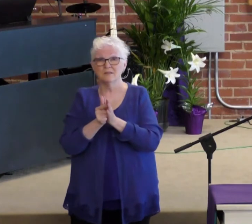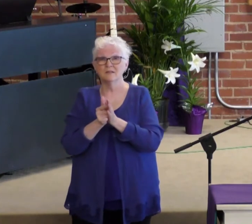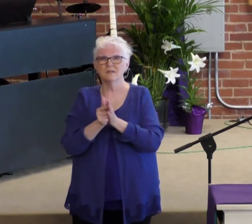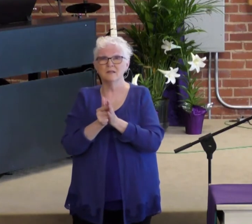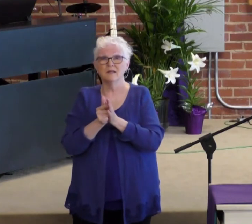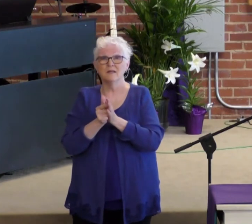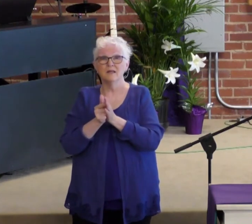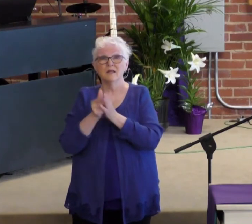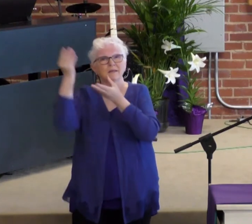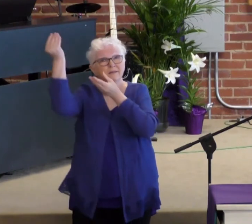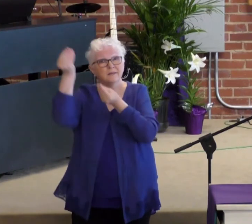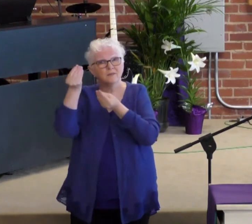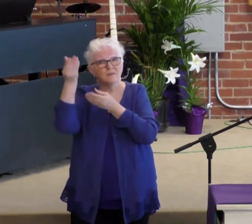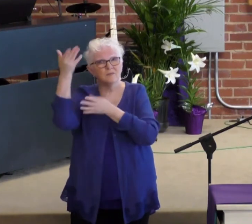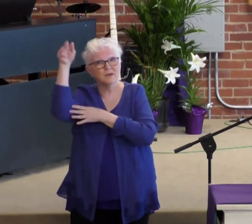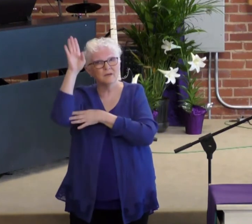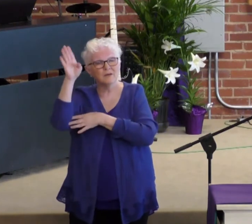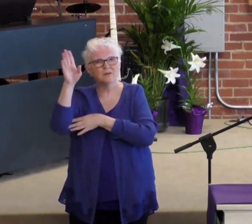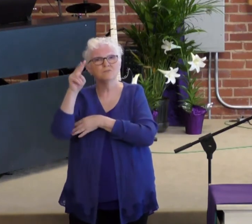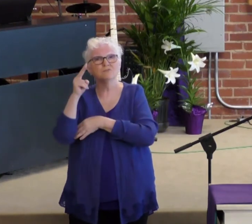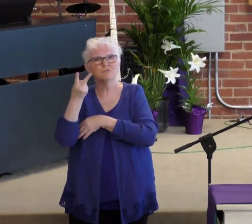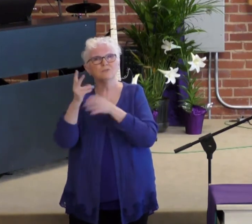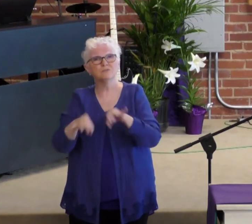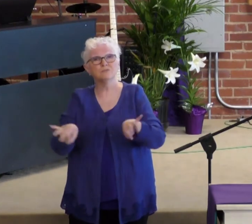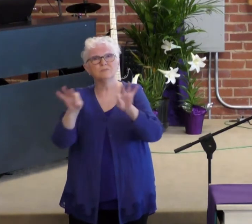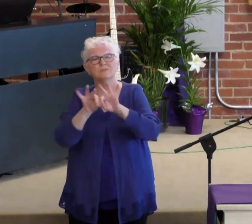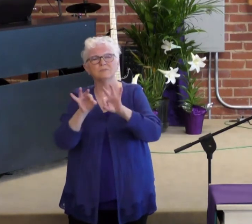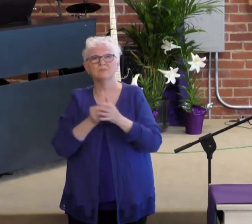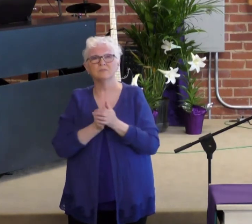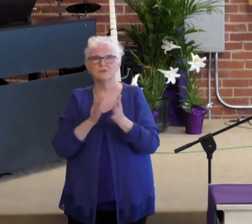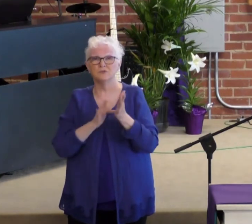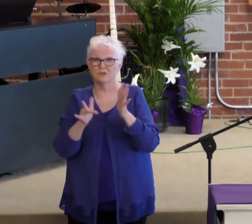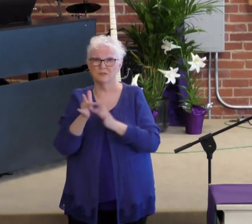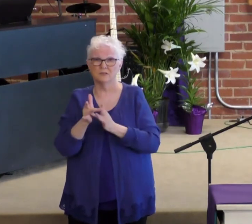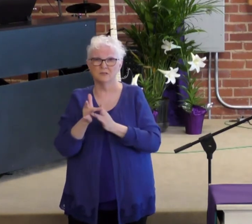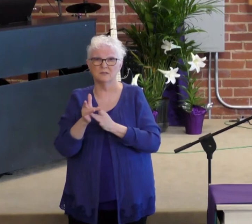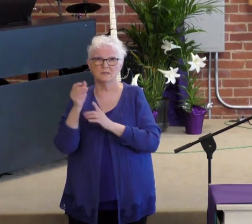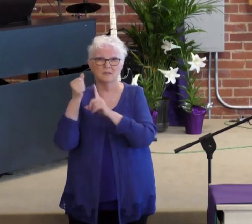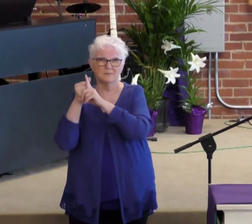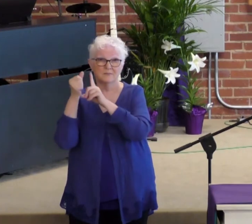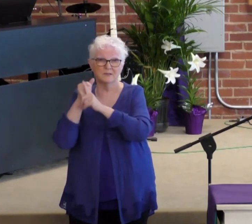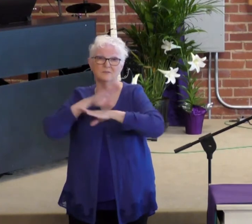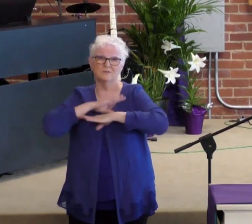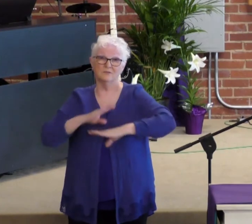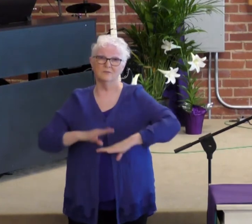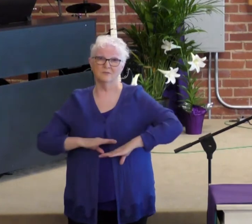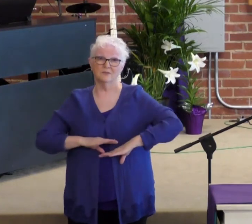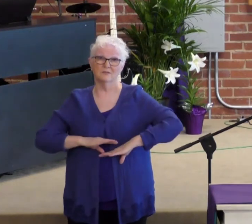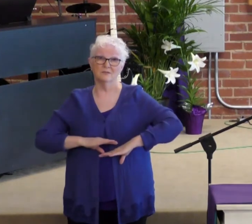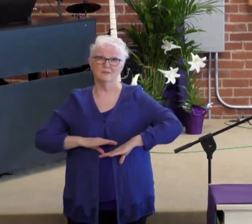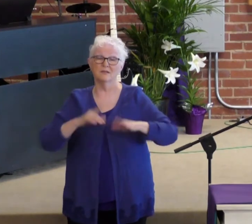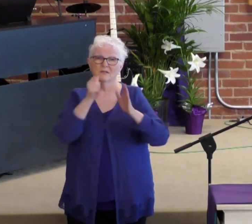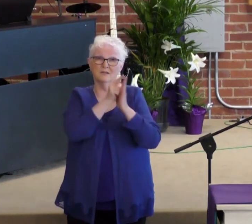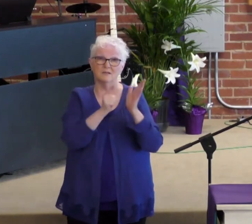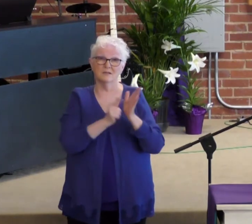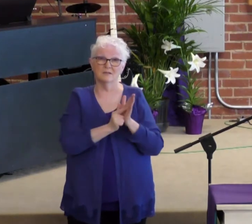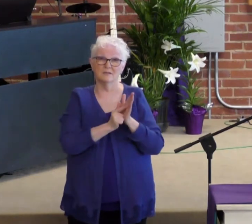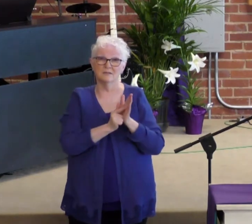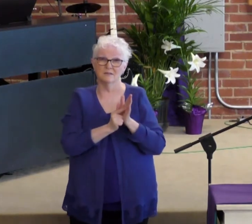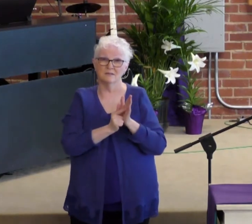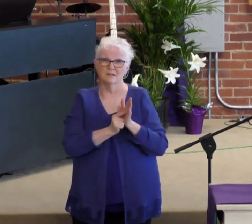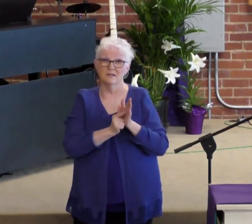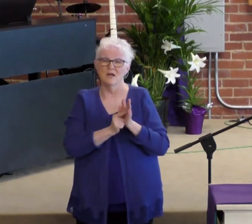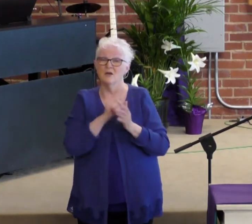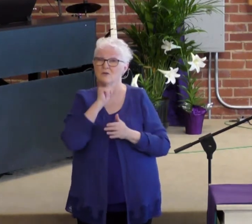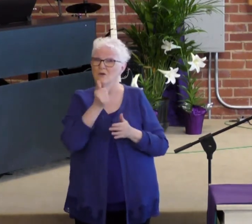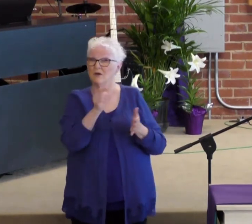two that now are relevant. Jesus came to fulfill the other scriptures, not to destroy them, but to fulfill